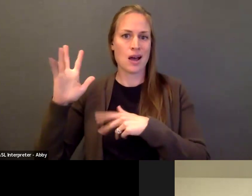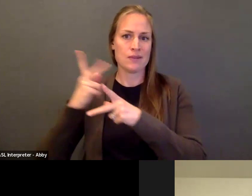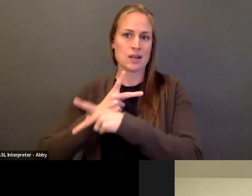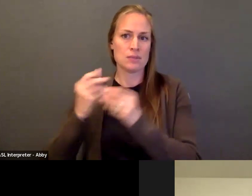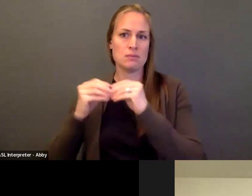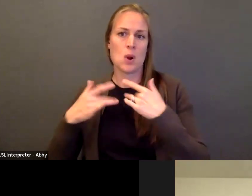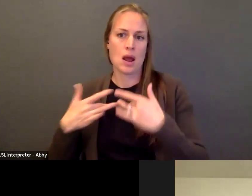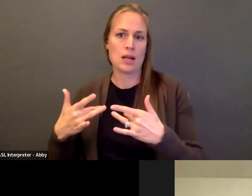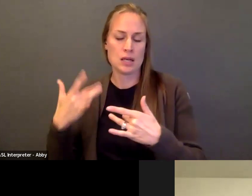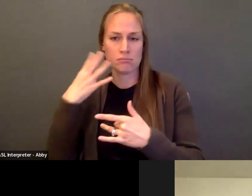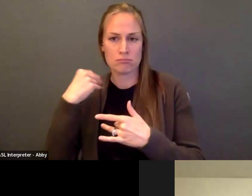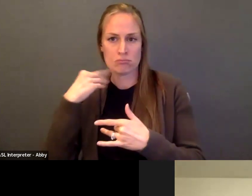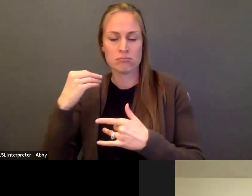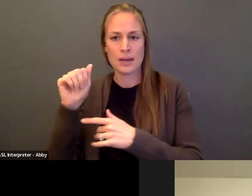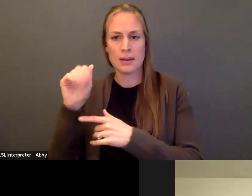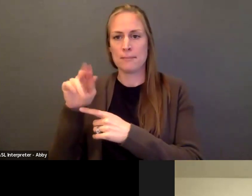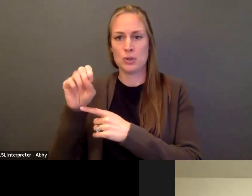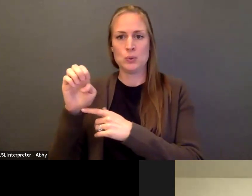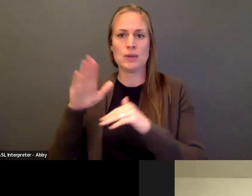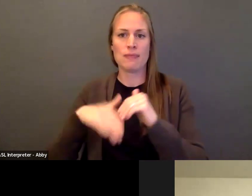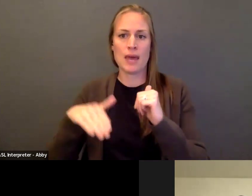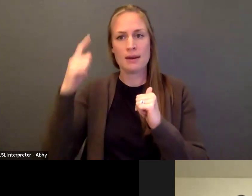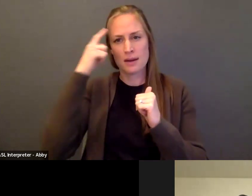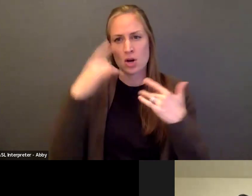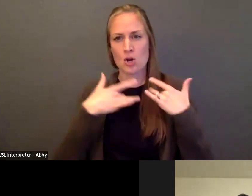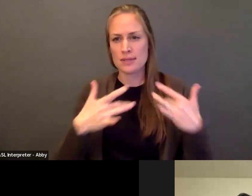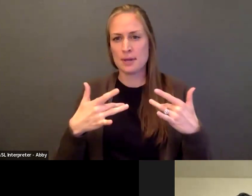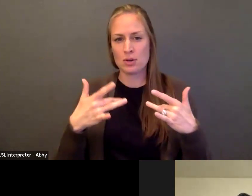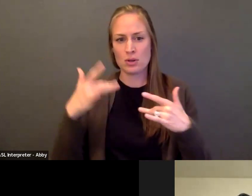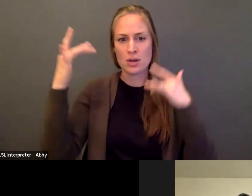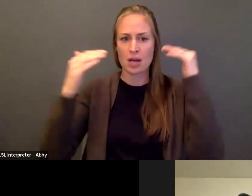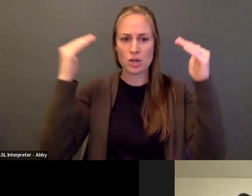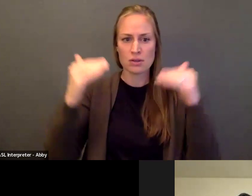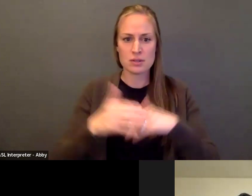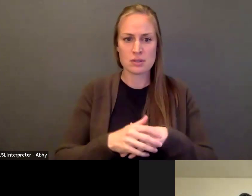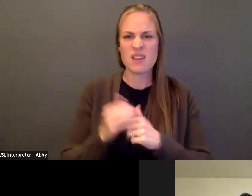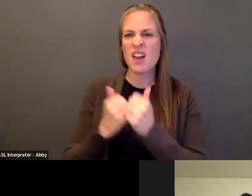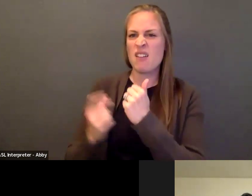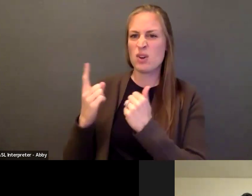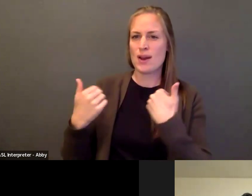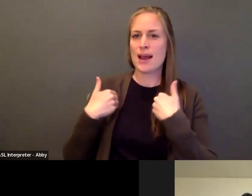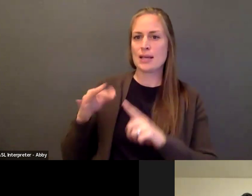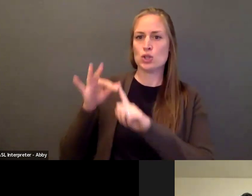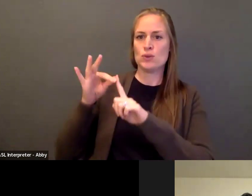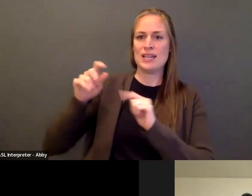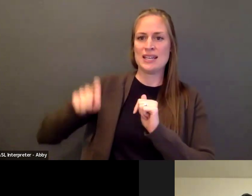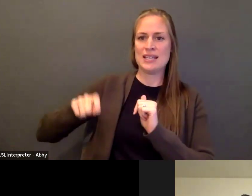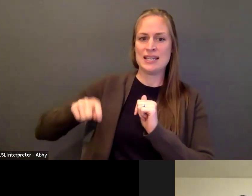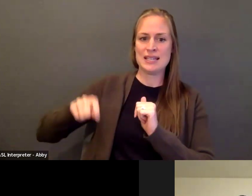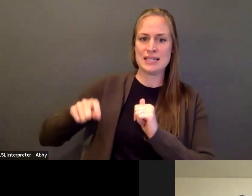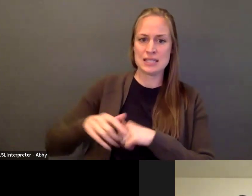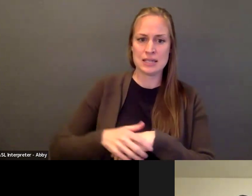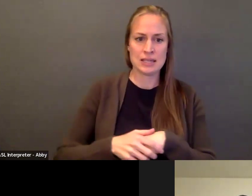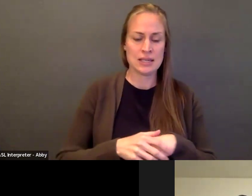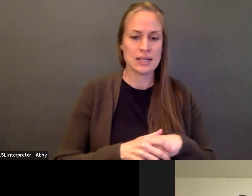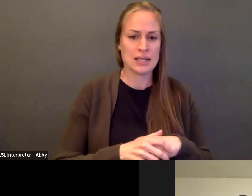Yeah, Heather, everything to add around unique needs? Can I just say really loud things instead of using that? That's up to the